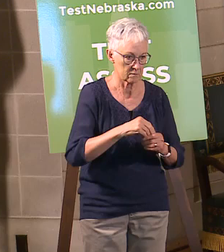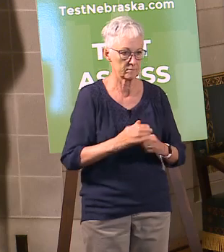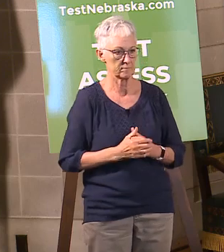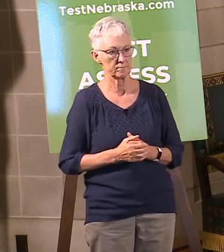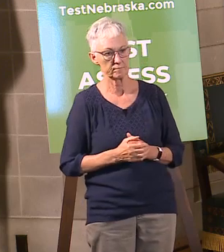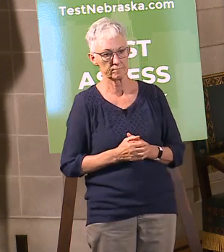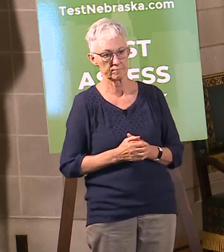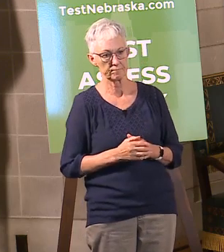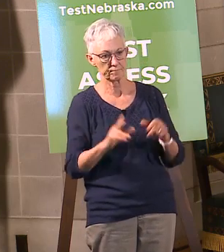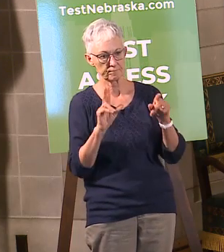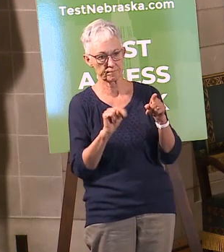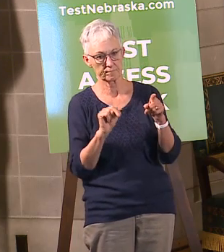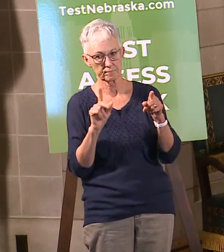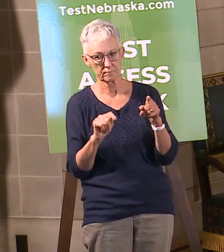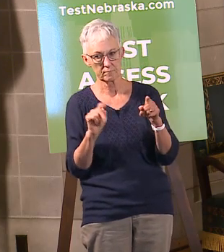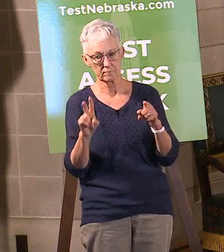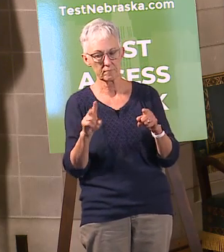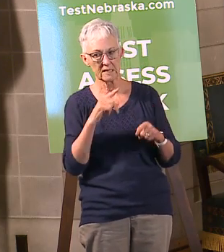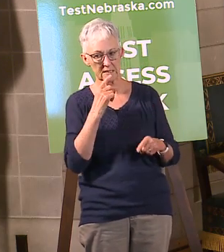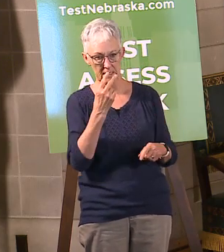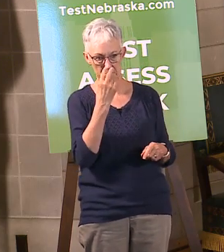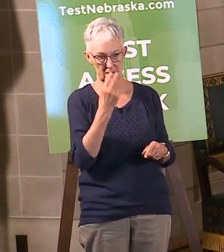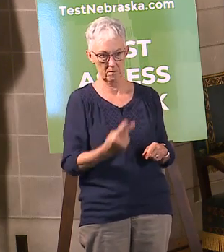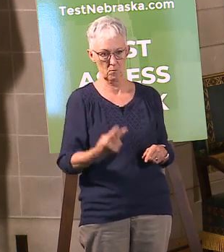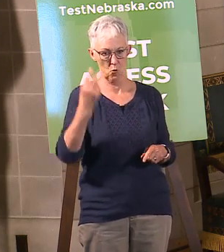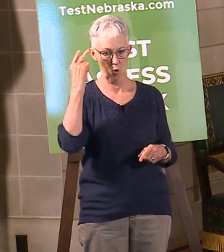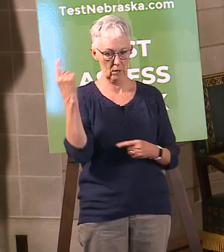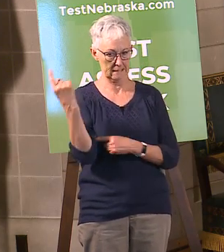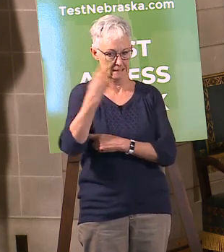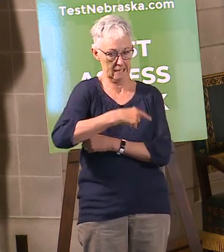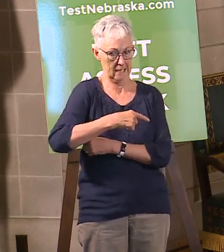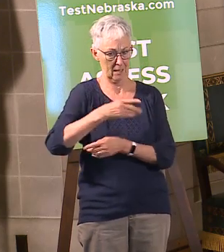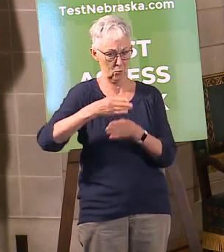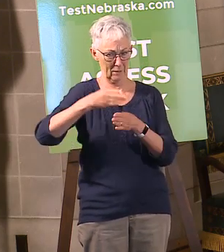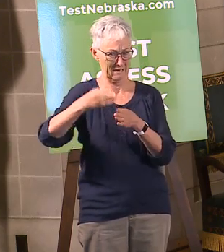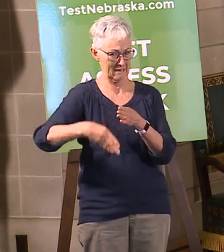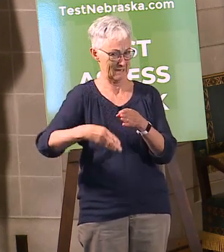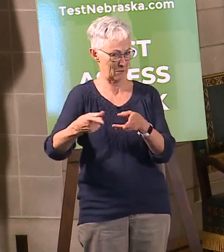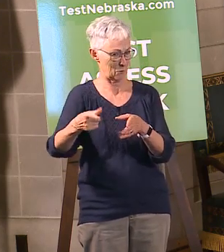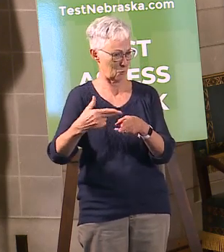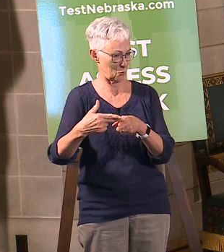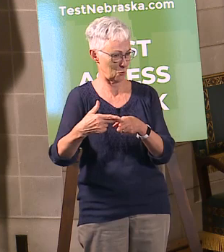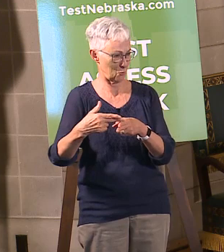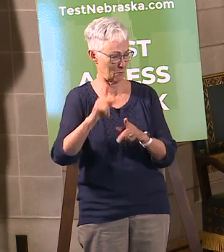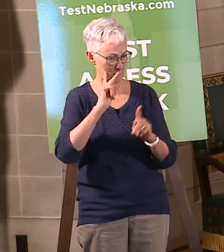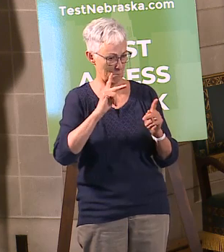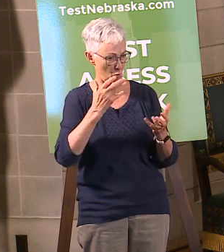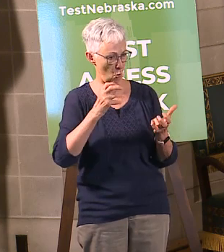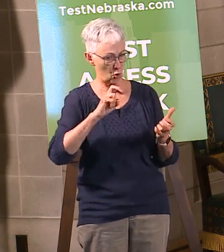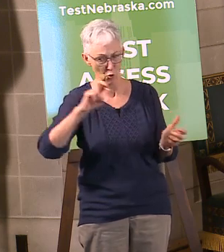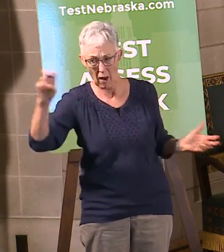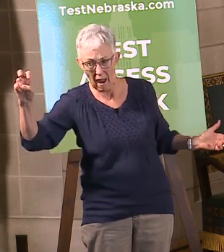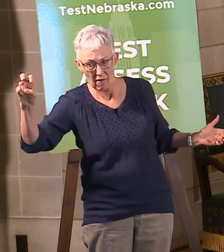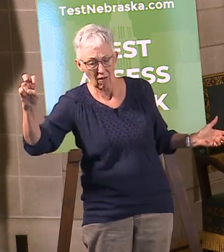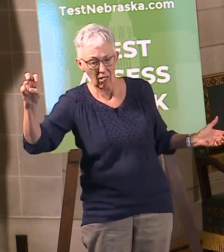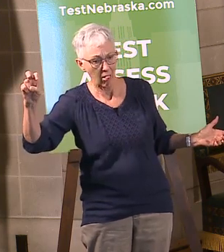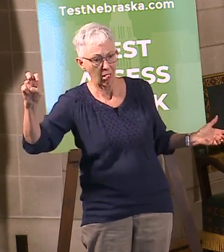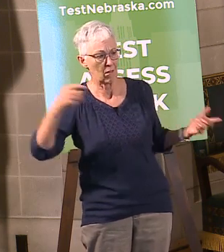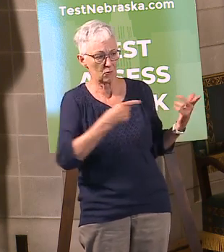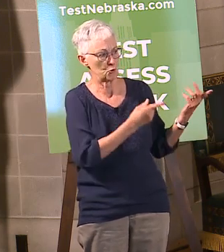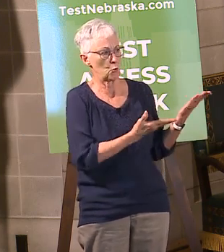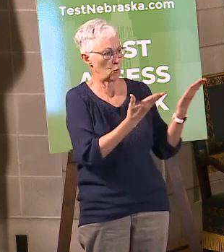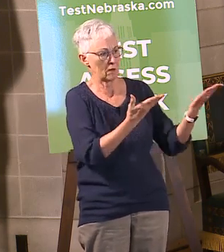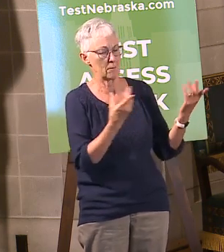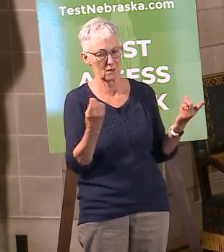from NTV says with Memorial Day weekend coming up, people want to travel. What do you recommend for people to do?